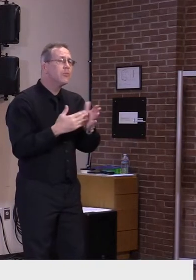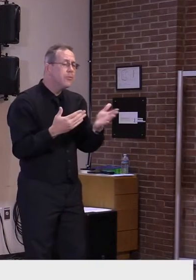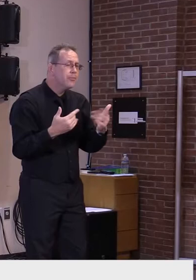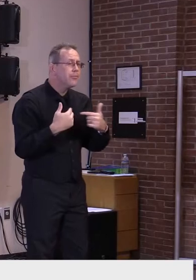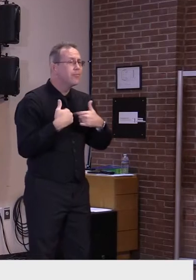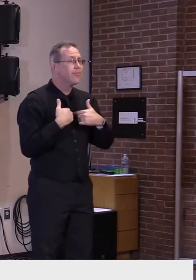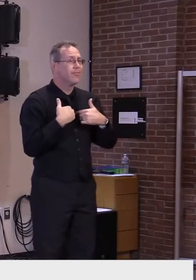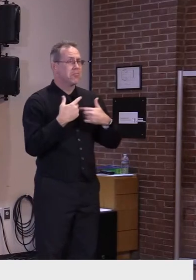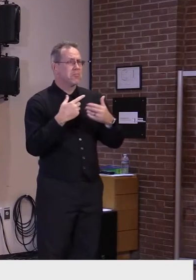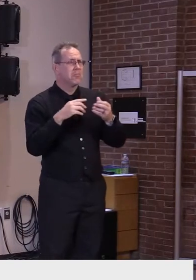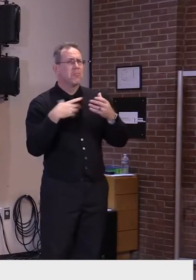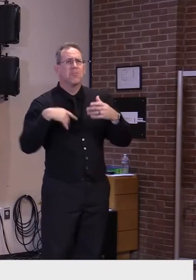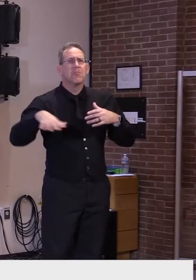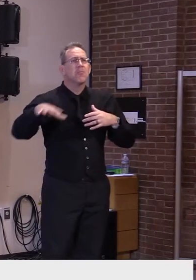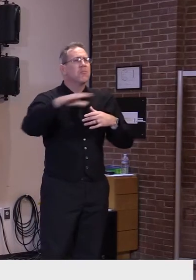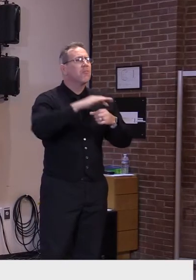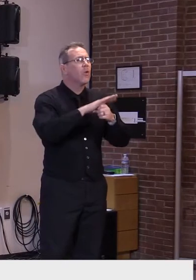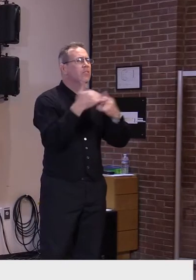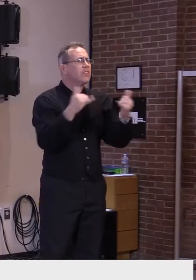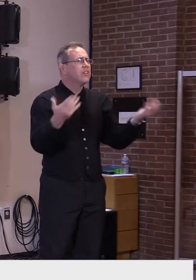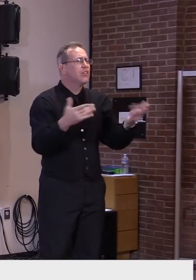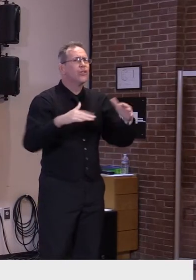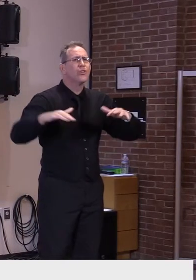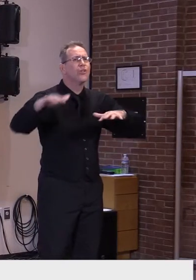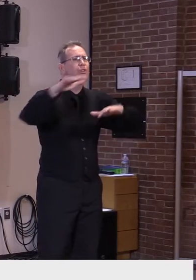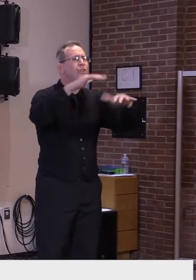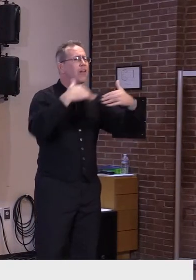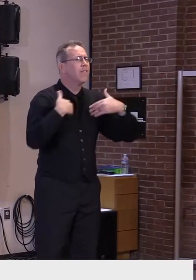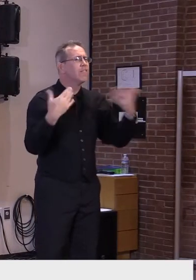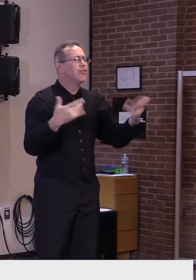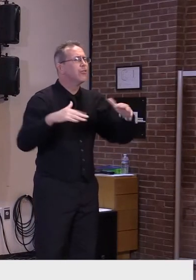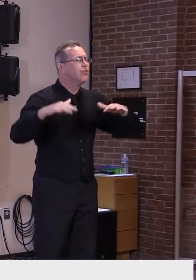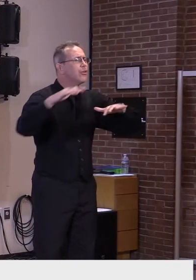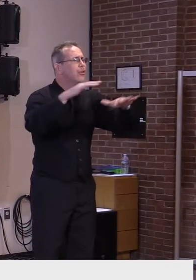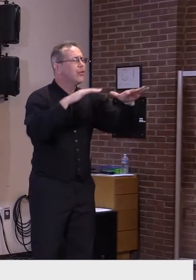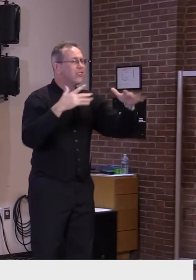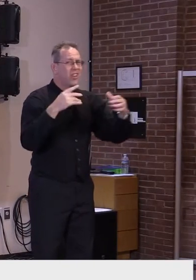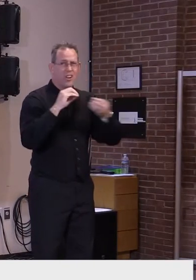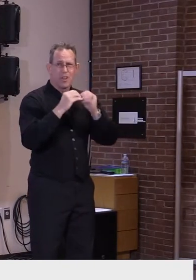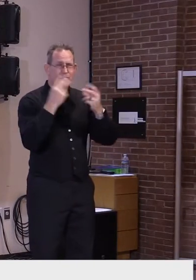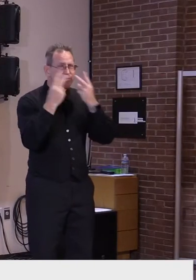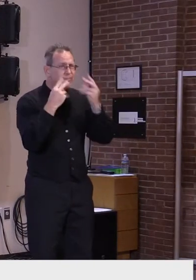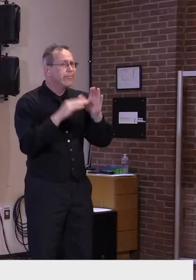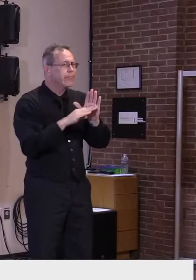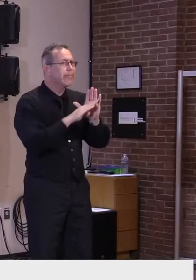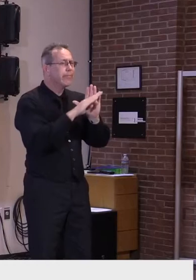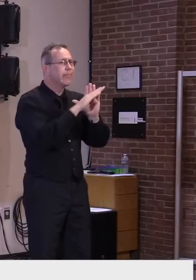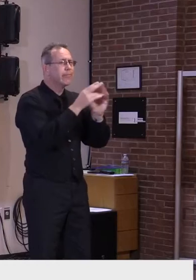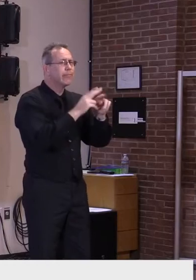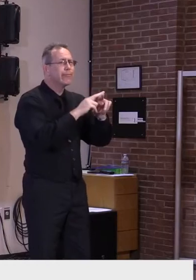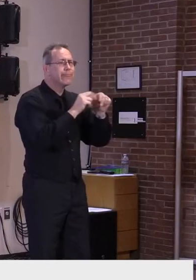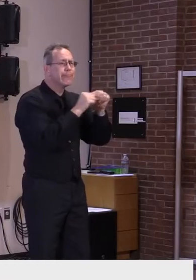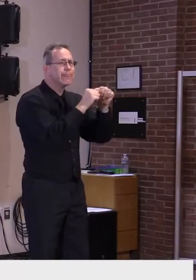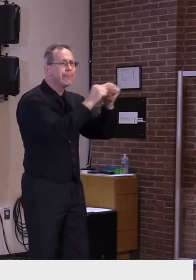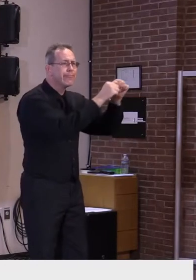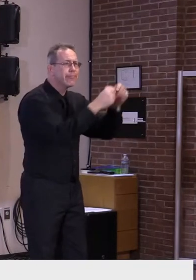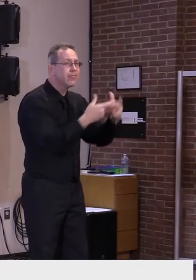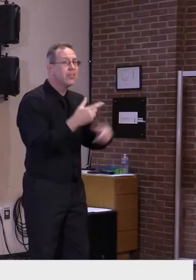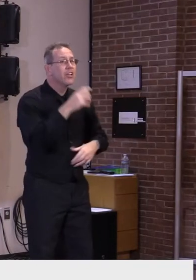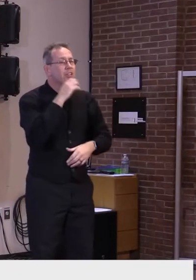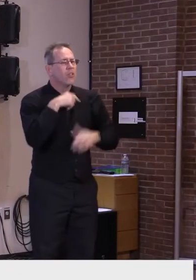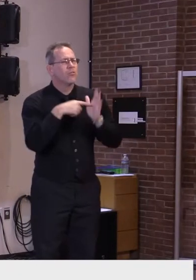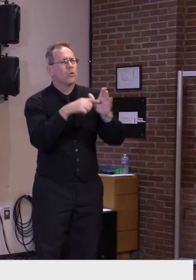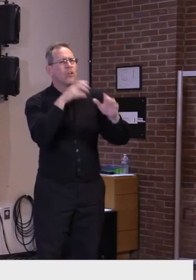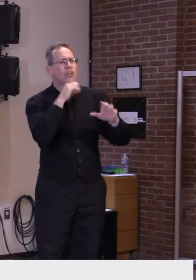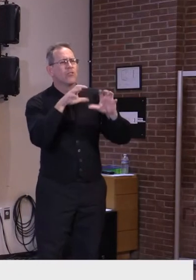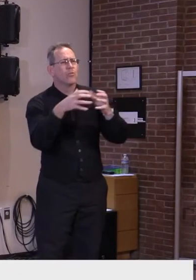yet certainly decreasing or plateauing. And when we look at the next slide, breaking it down by age, as the governor said, you'll see why it's